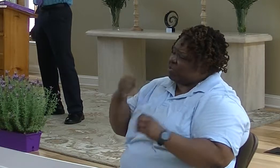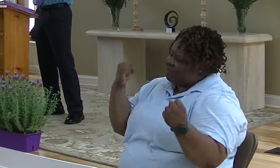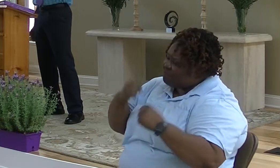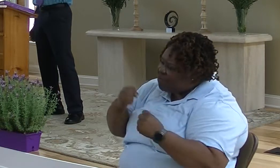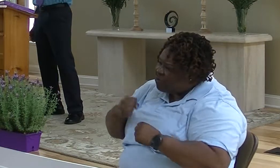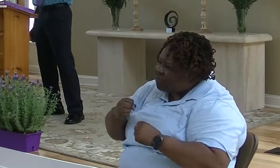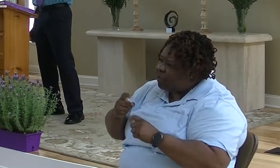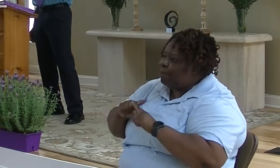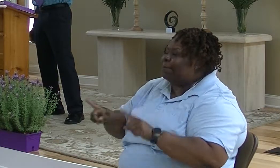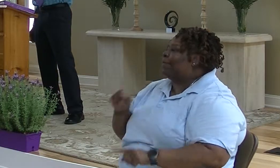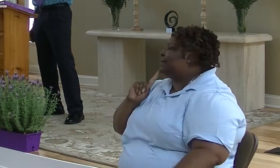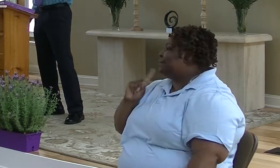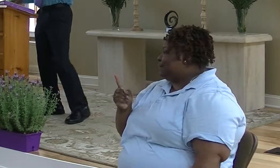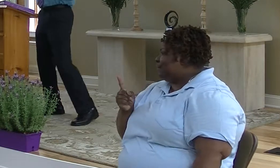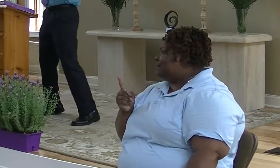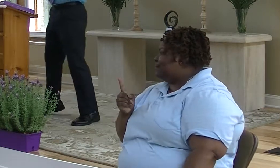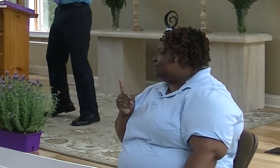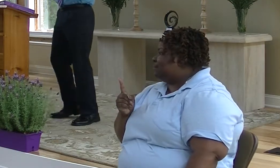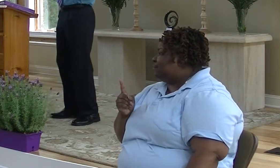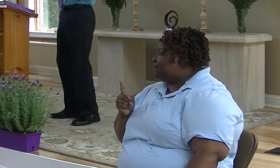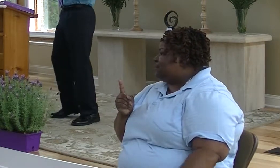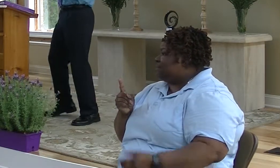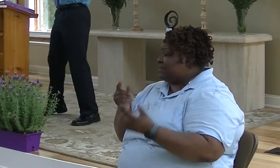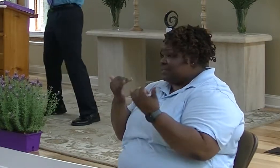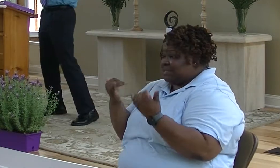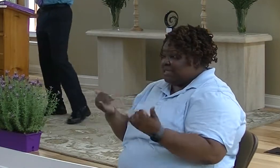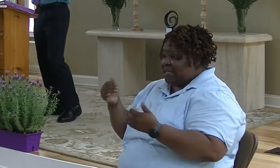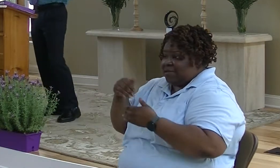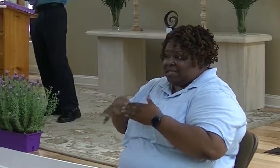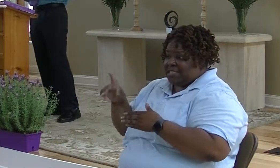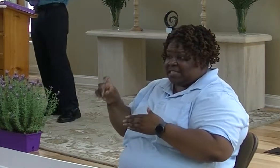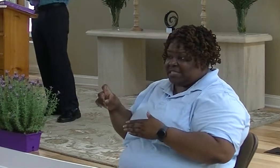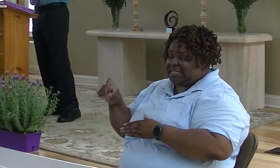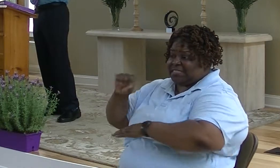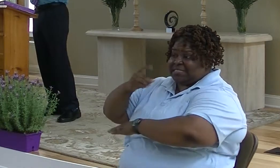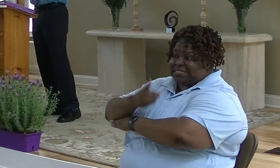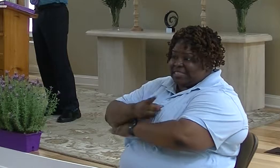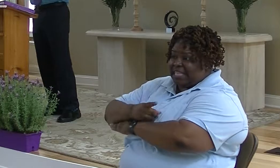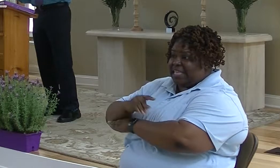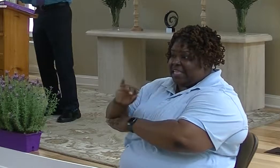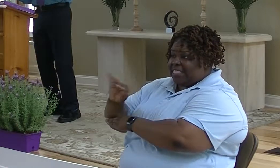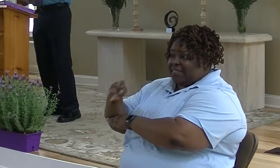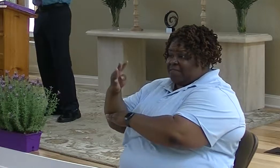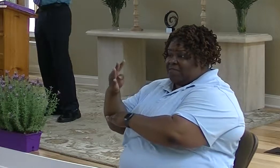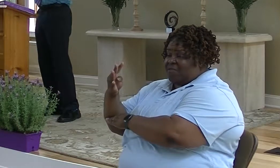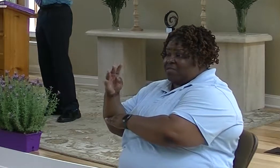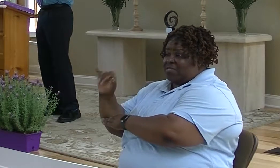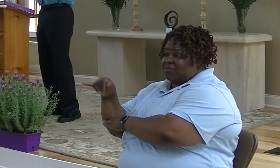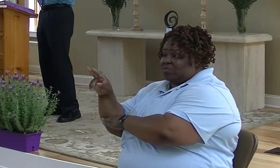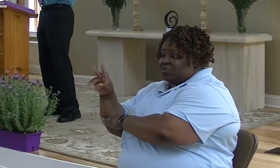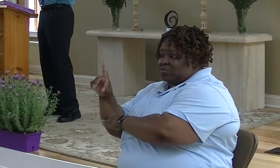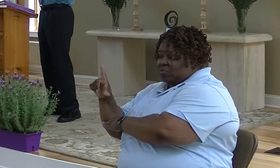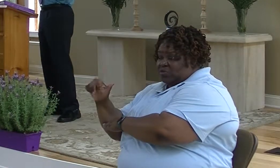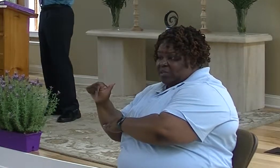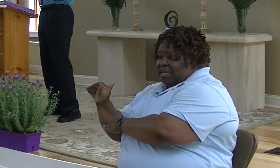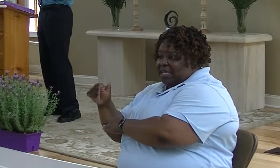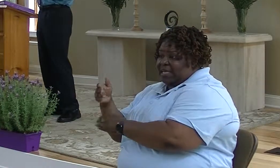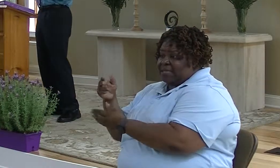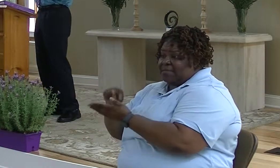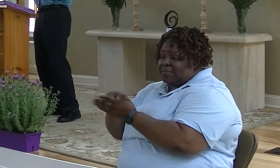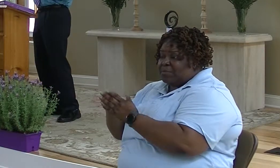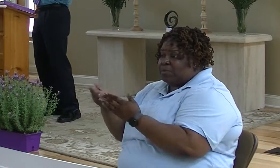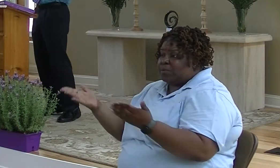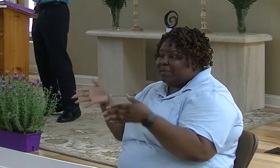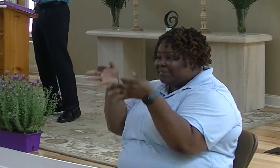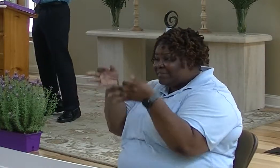simply is. And in this independence, meaning freedom, meaning justice, meaning more than equality